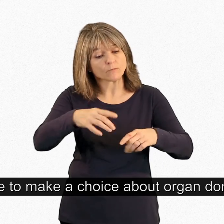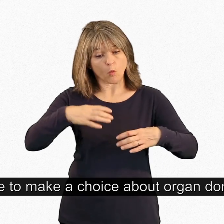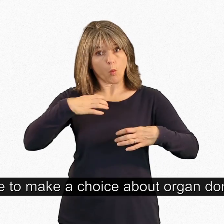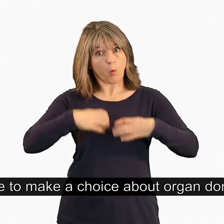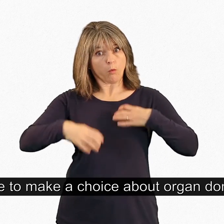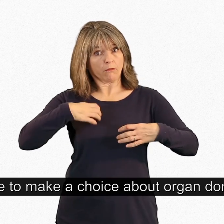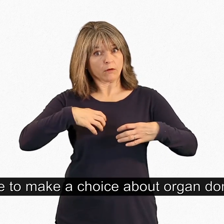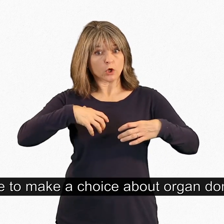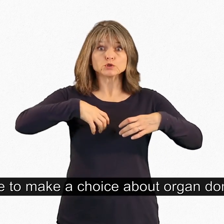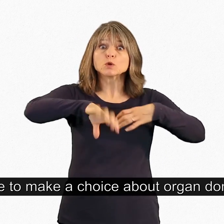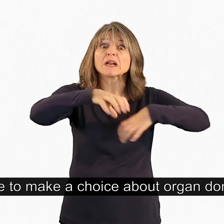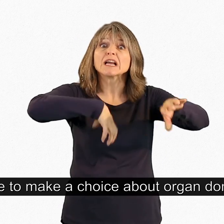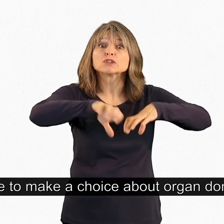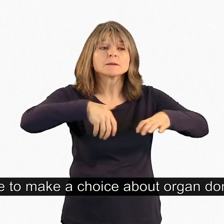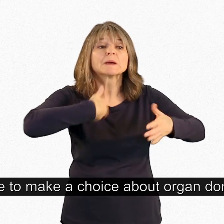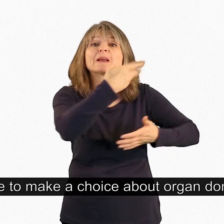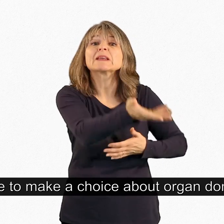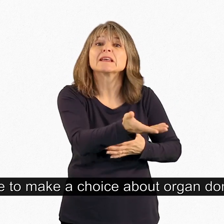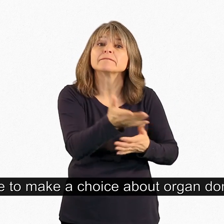It's time to make a choice about organ donation.